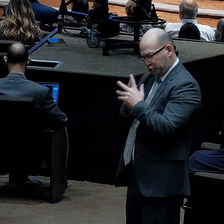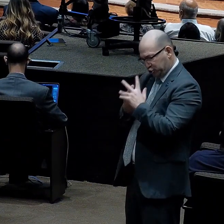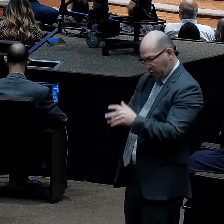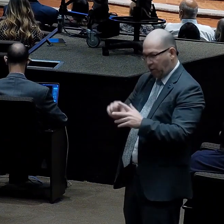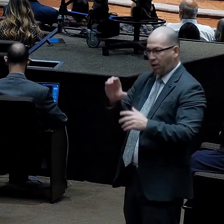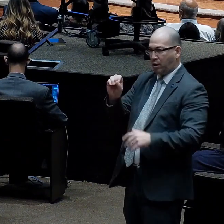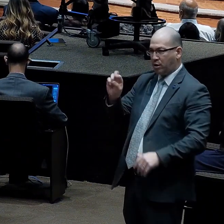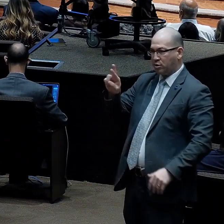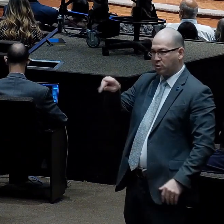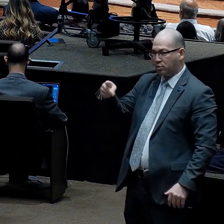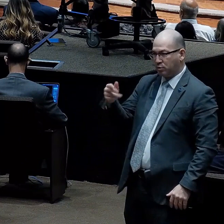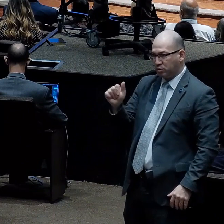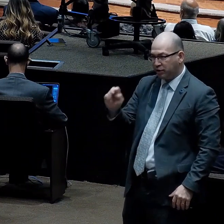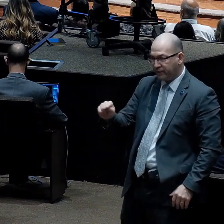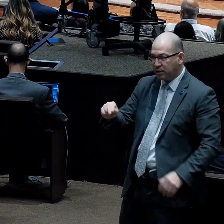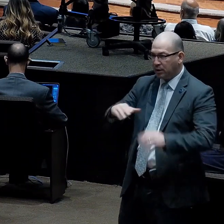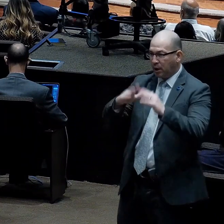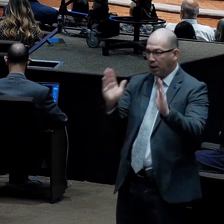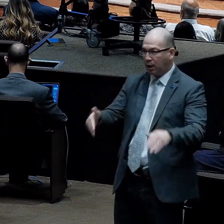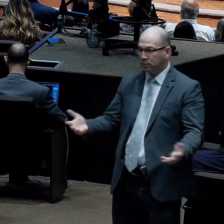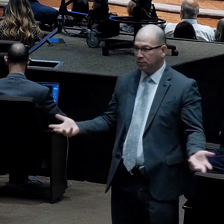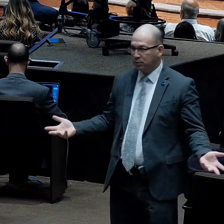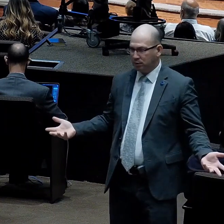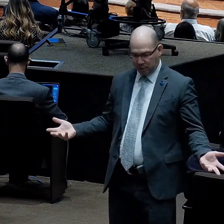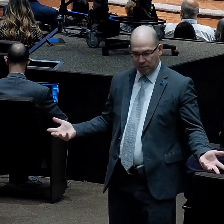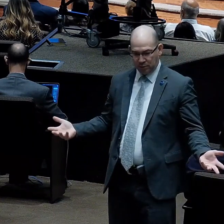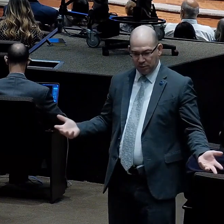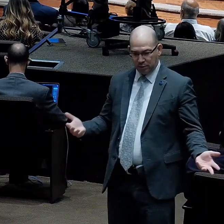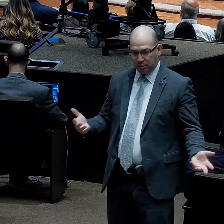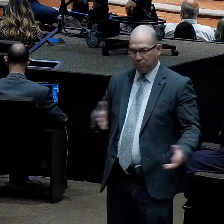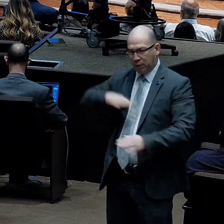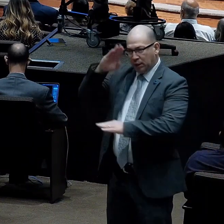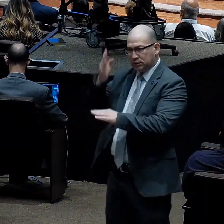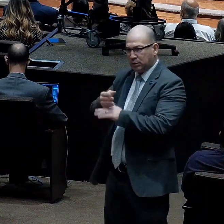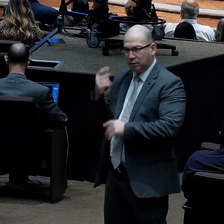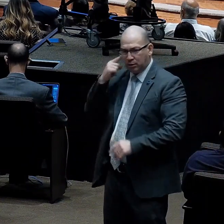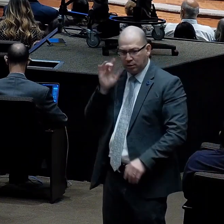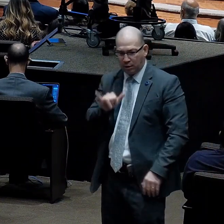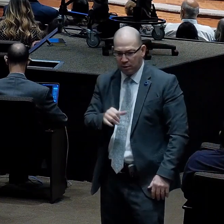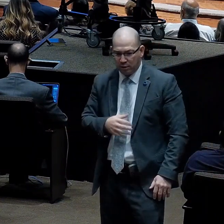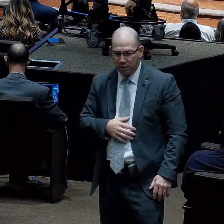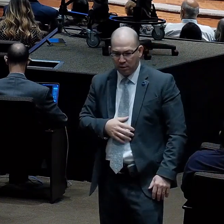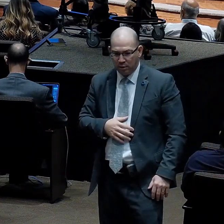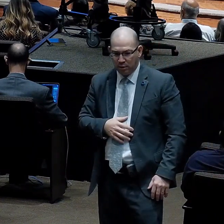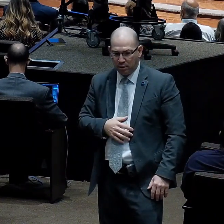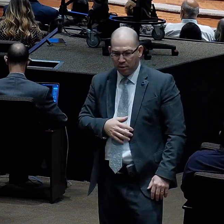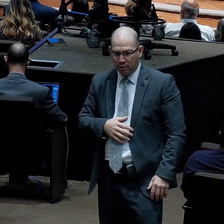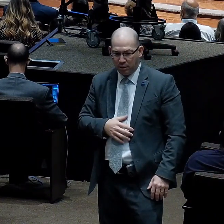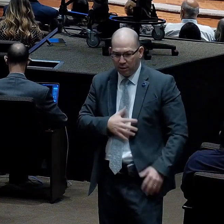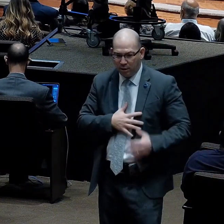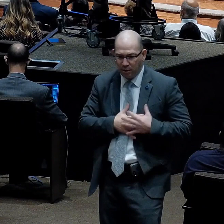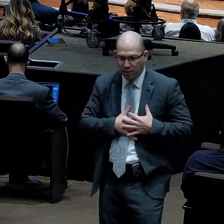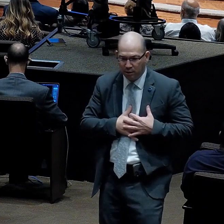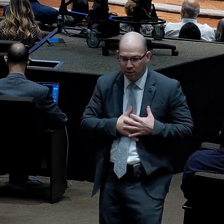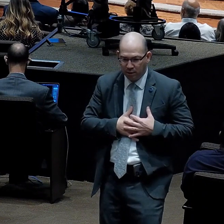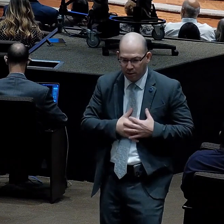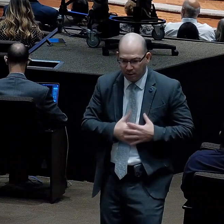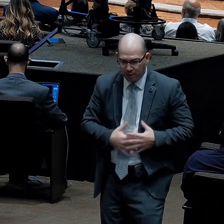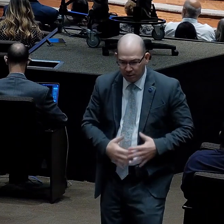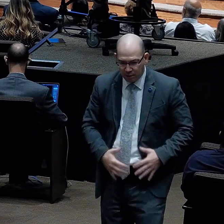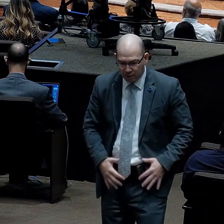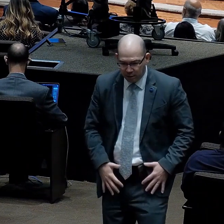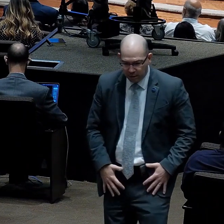And he said that, and Matthew heard that. And frankly, it really kind of gets on you.